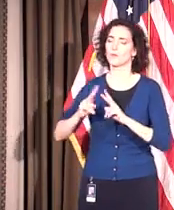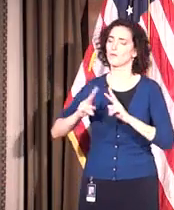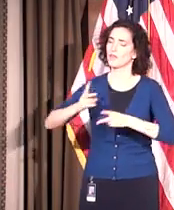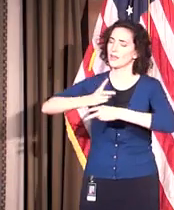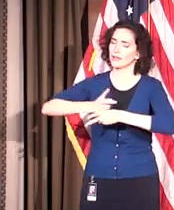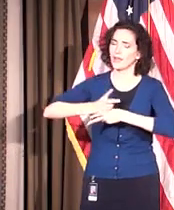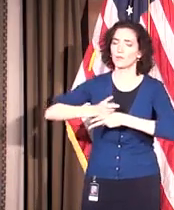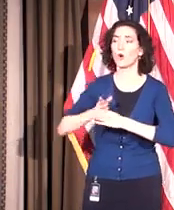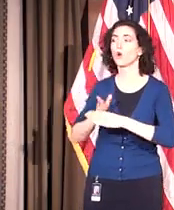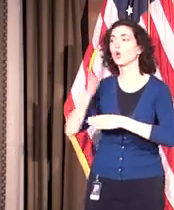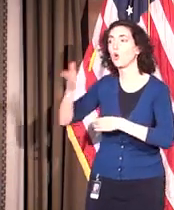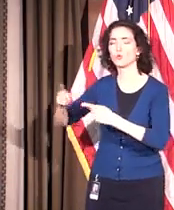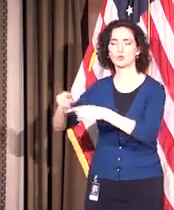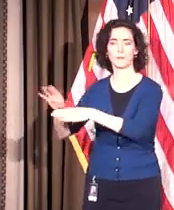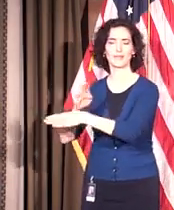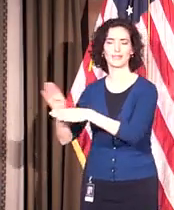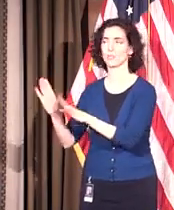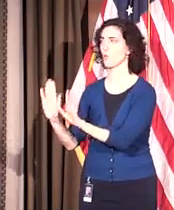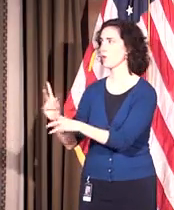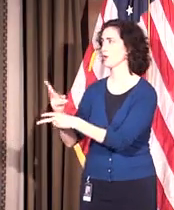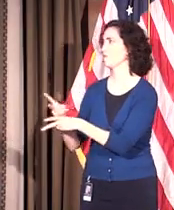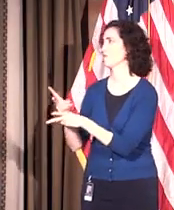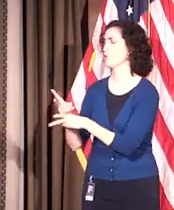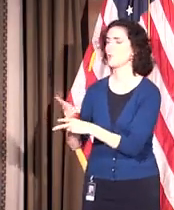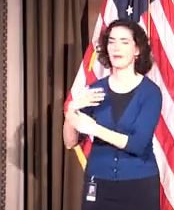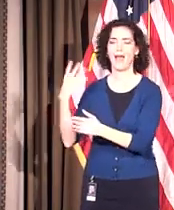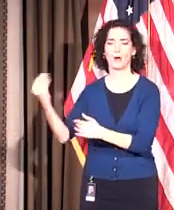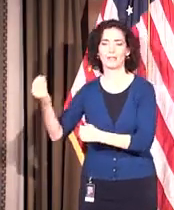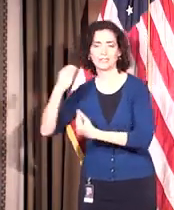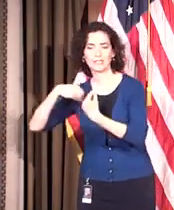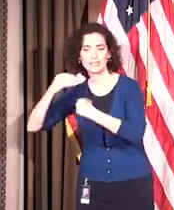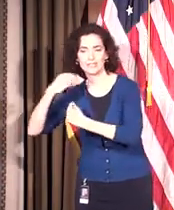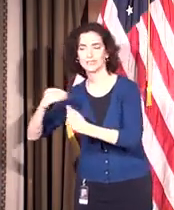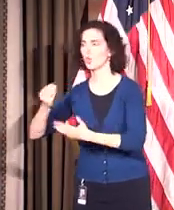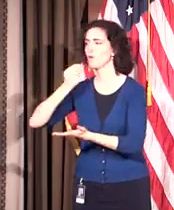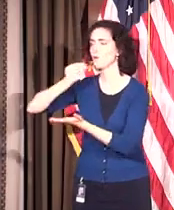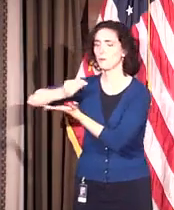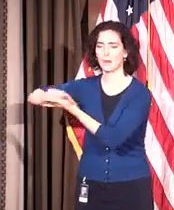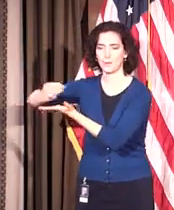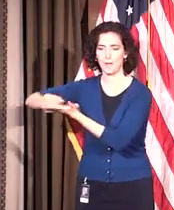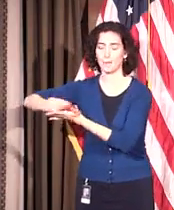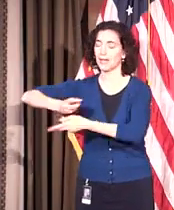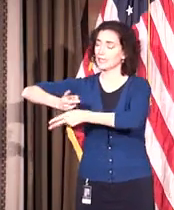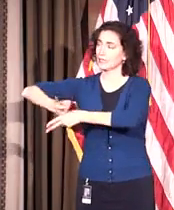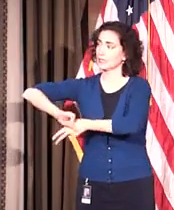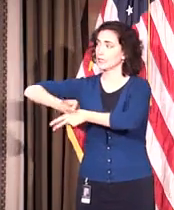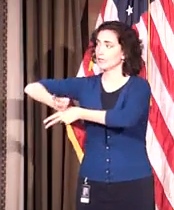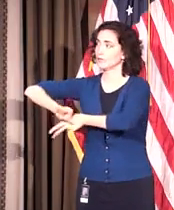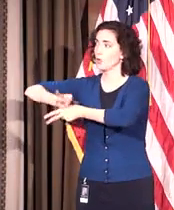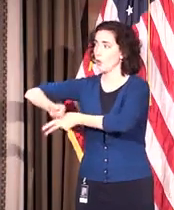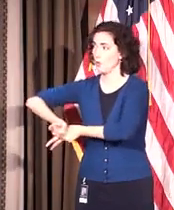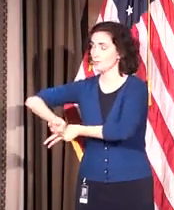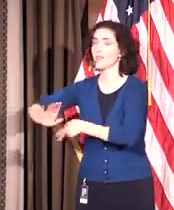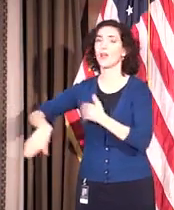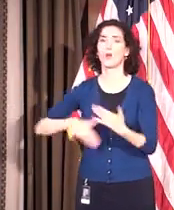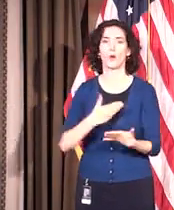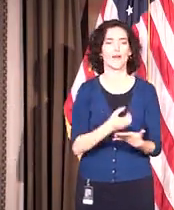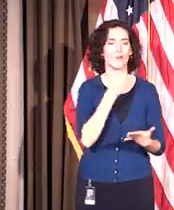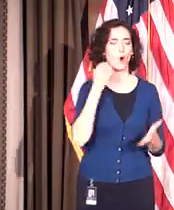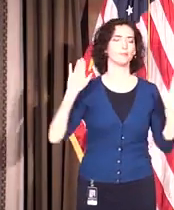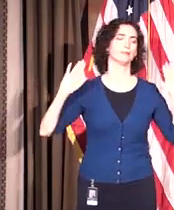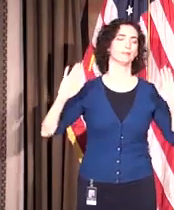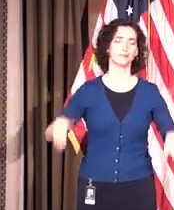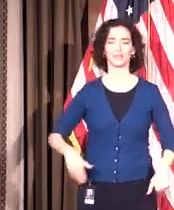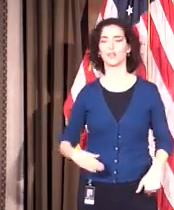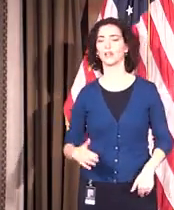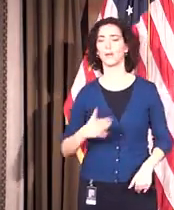a commercial establishment, whether it's to eat or to get groceries or whatever. But when they get home and they're in their backyard and they have